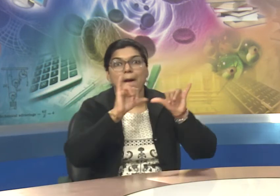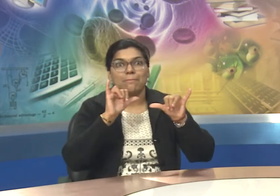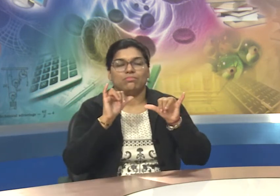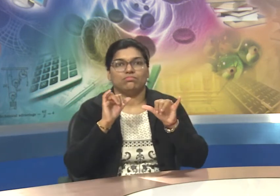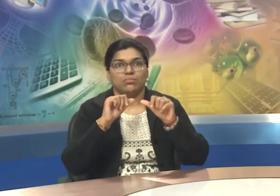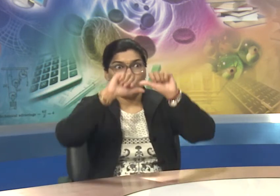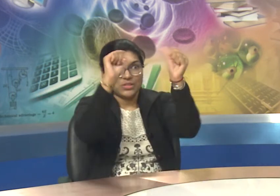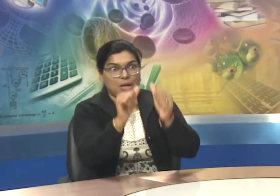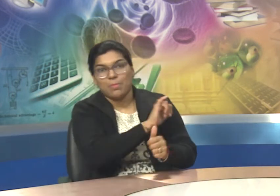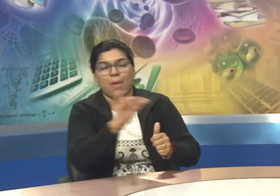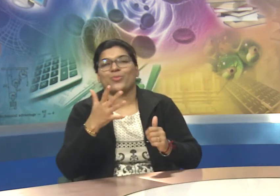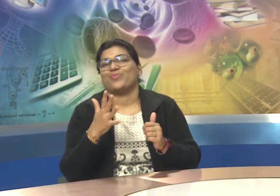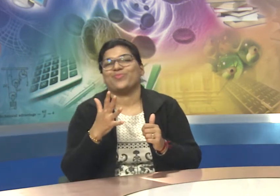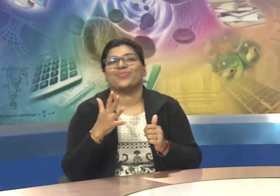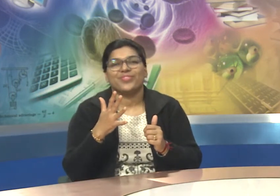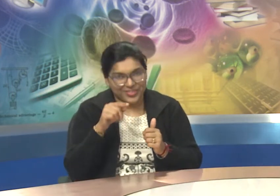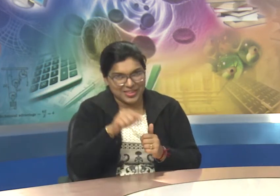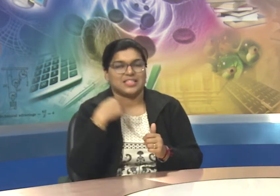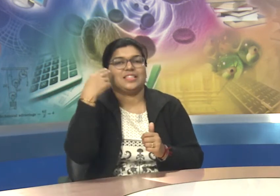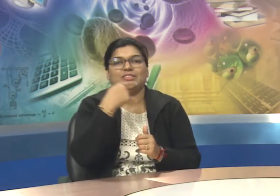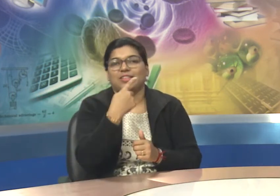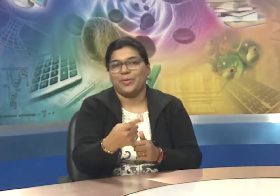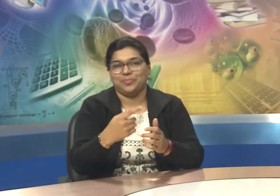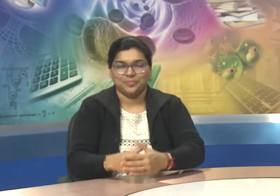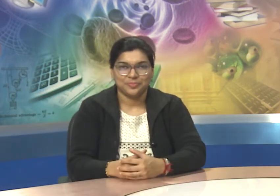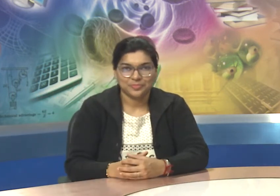build nest, and lay eggs.